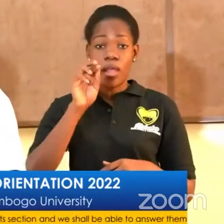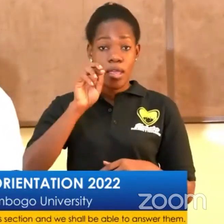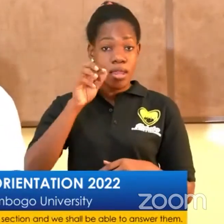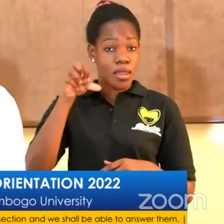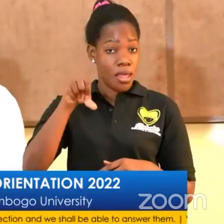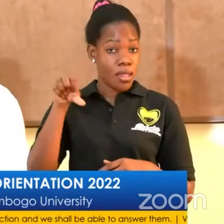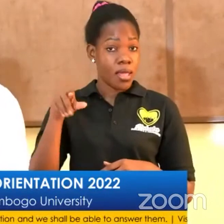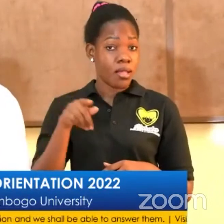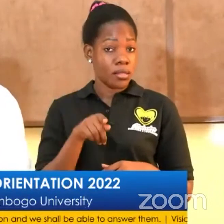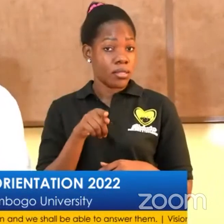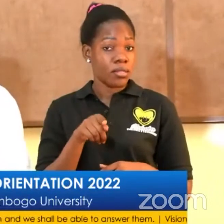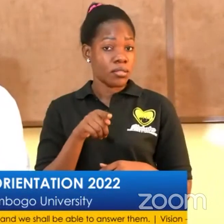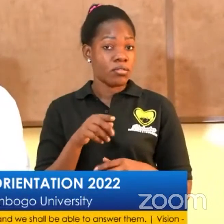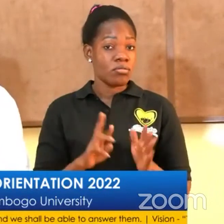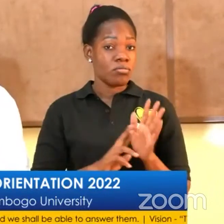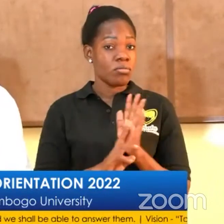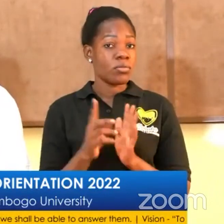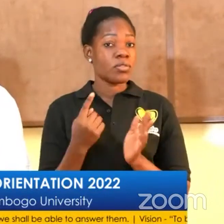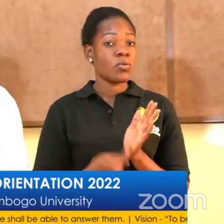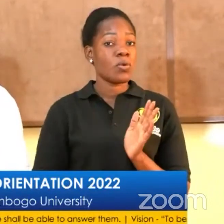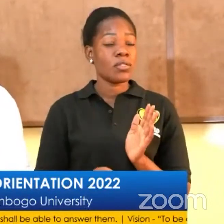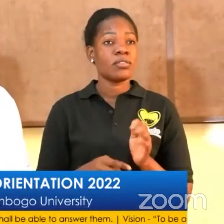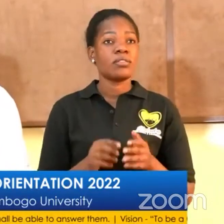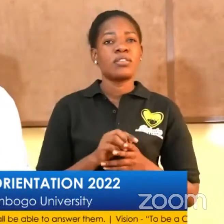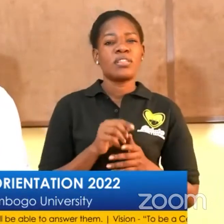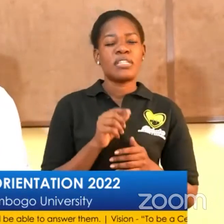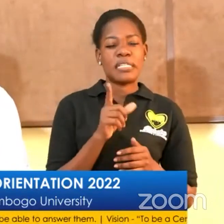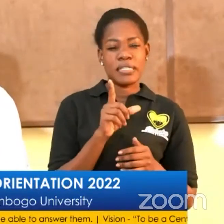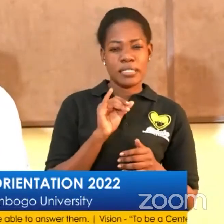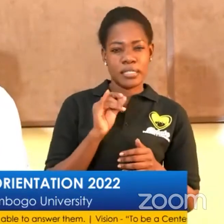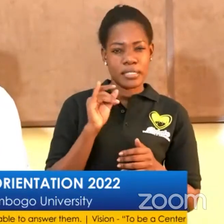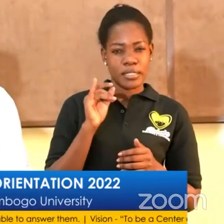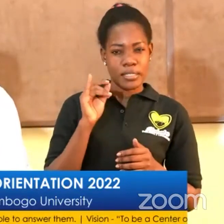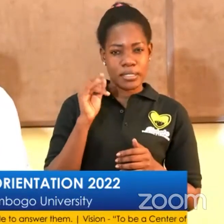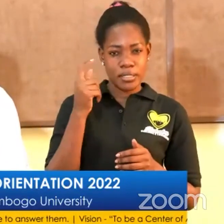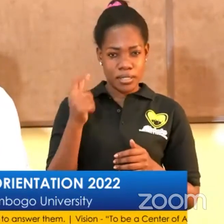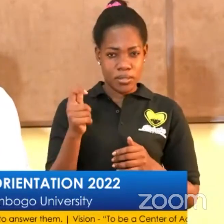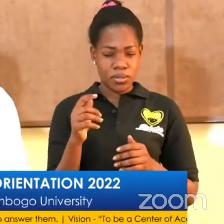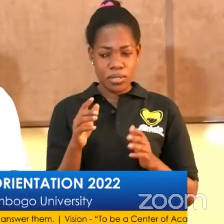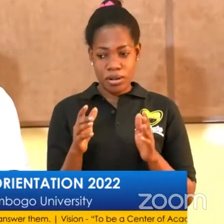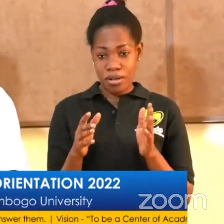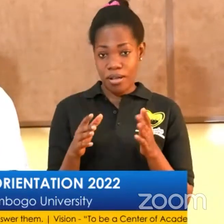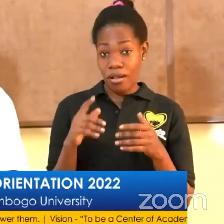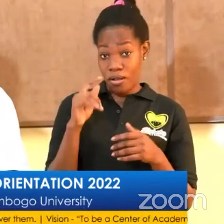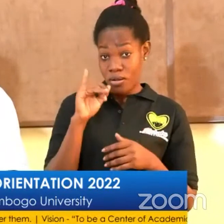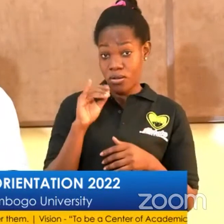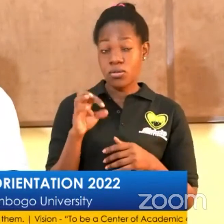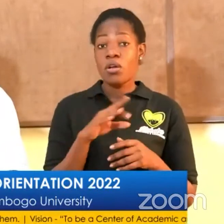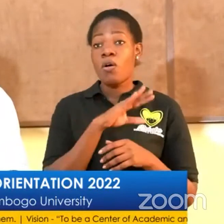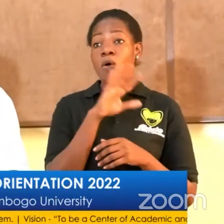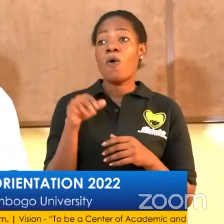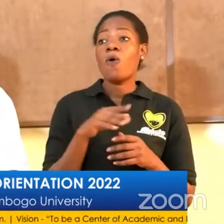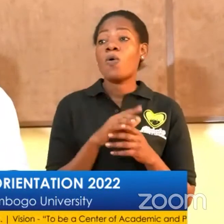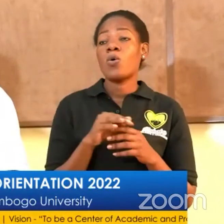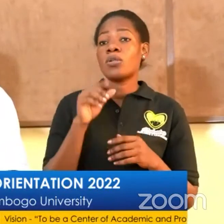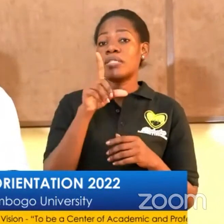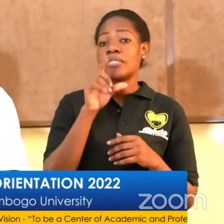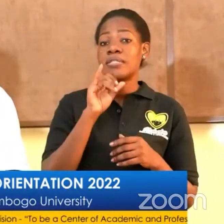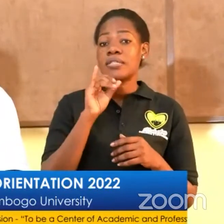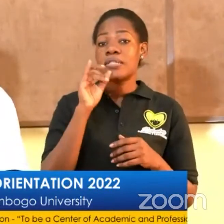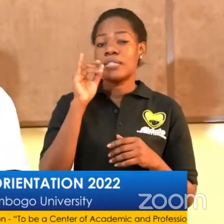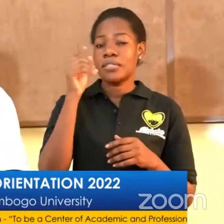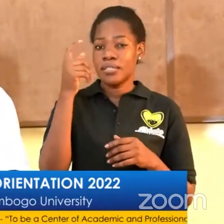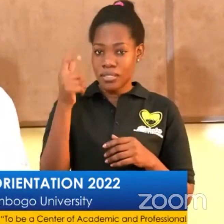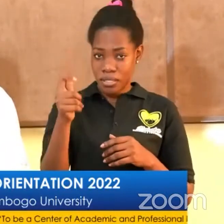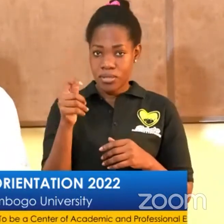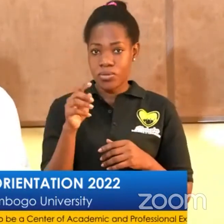899 represents literature and rhetoric. So all literature textbooks, all